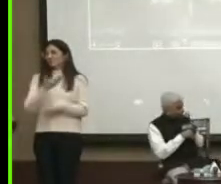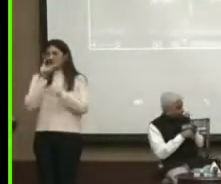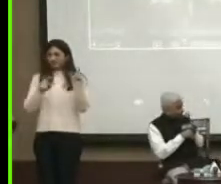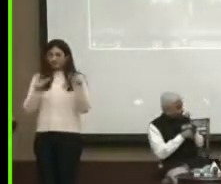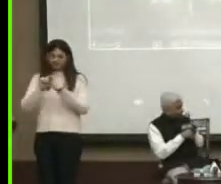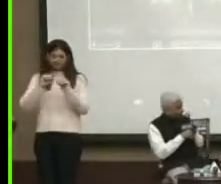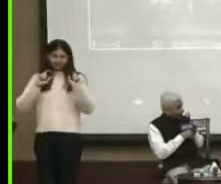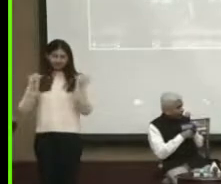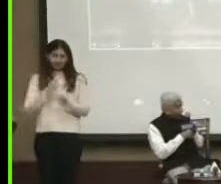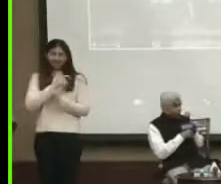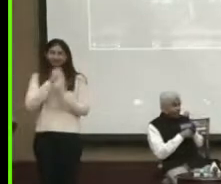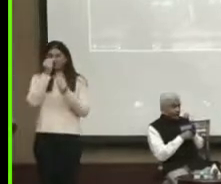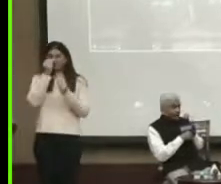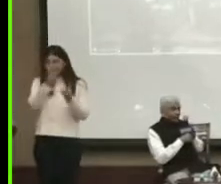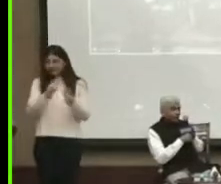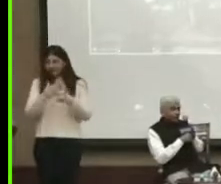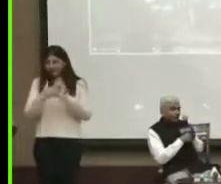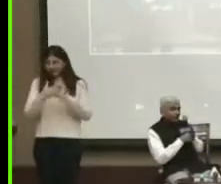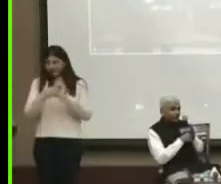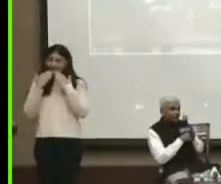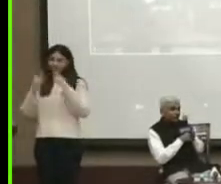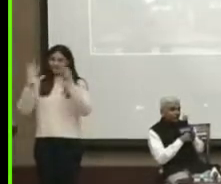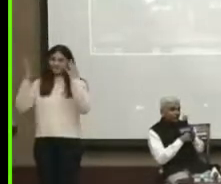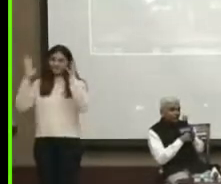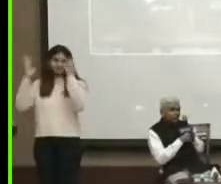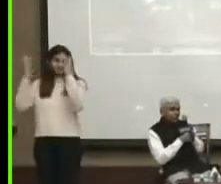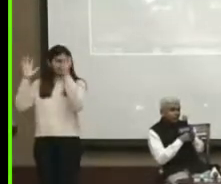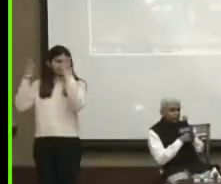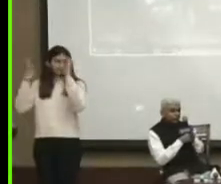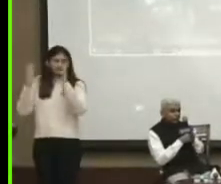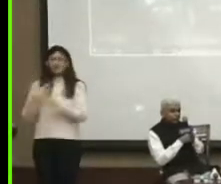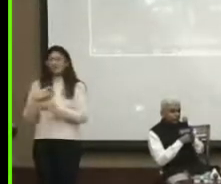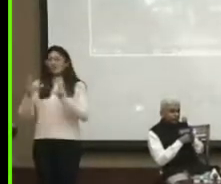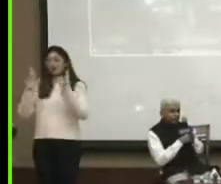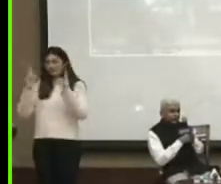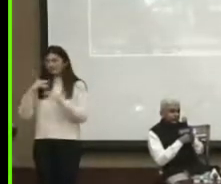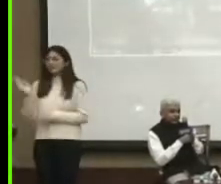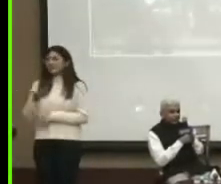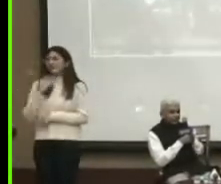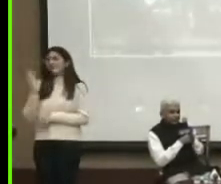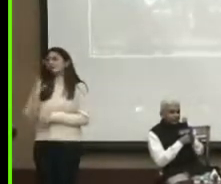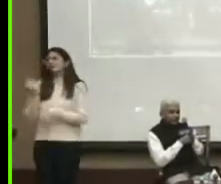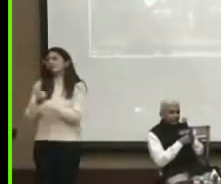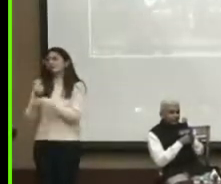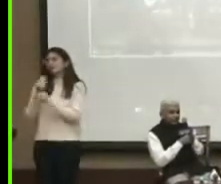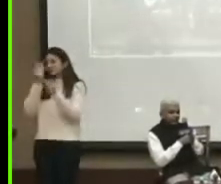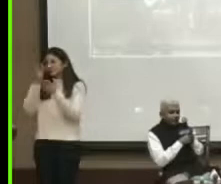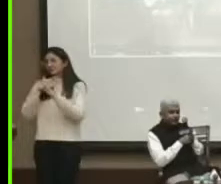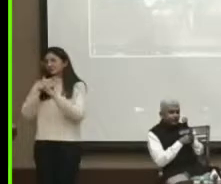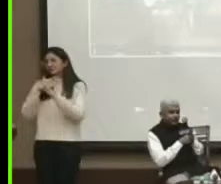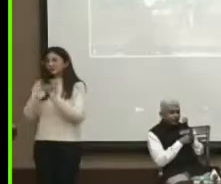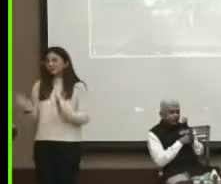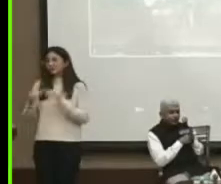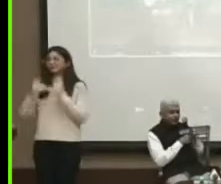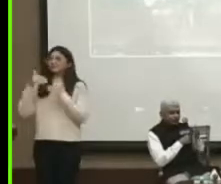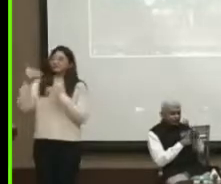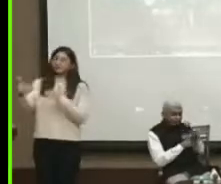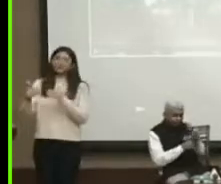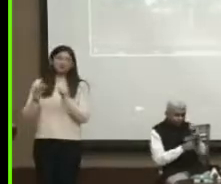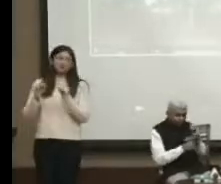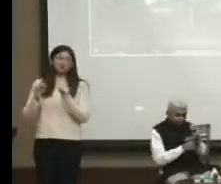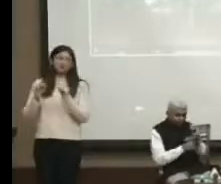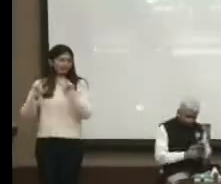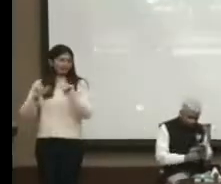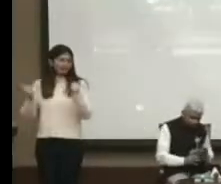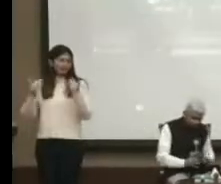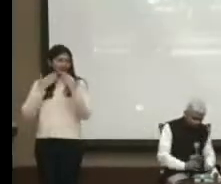panelists, for your inputs, and I hope we have useful content to take this campaign forward. Thank you very much.